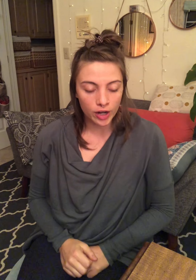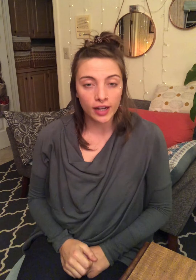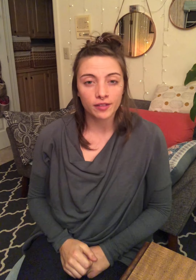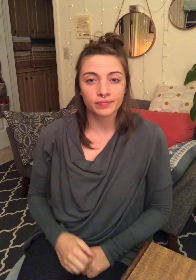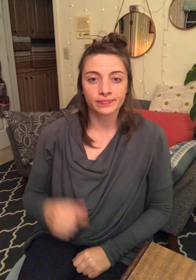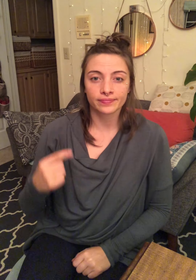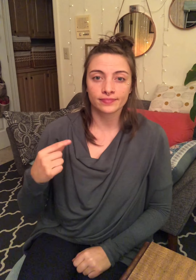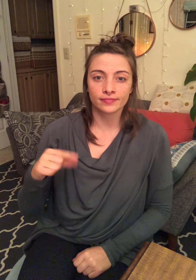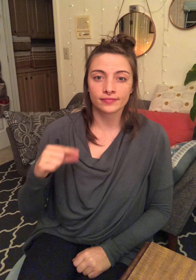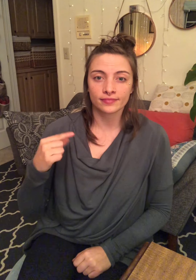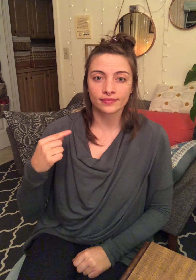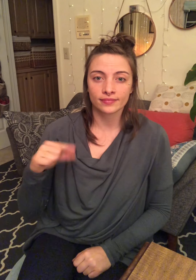green.